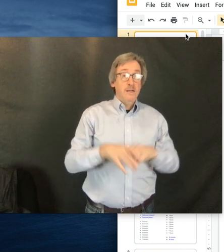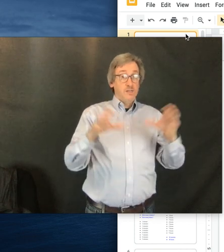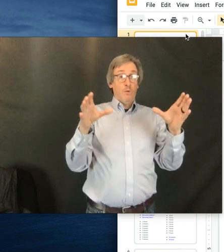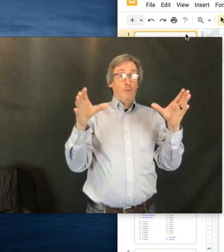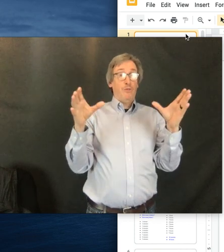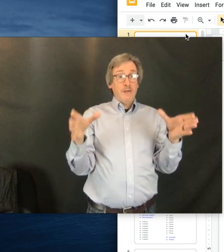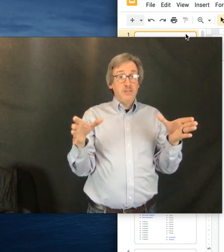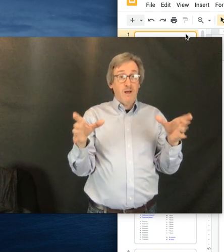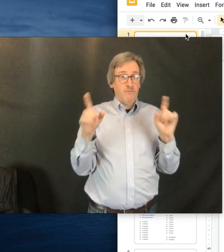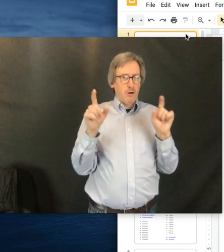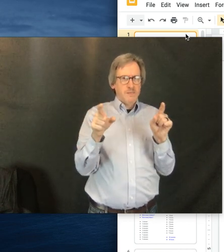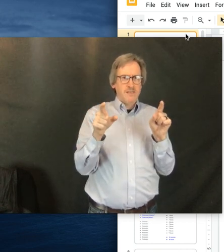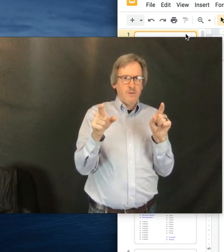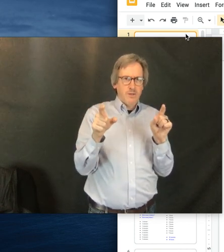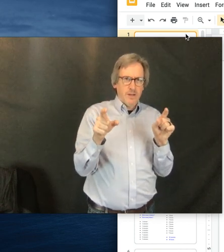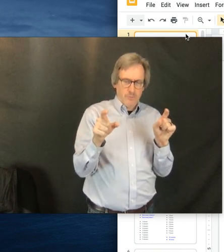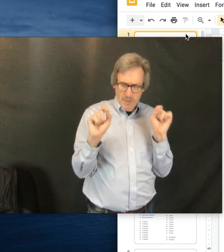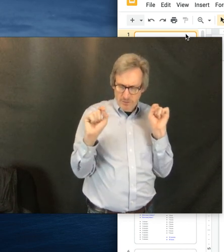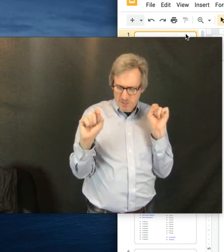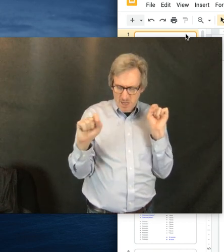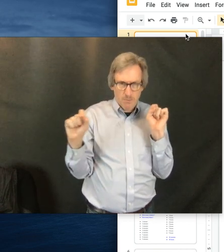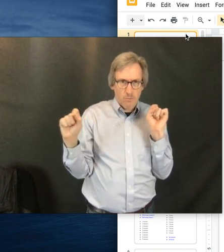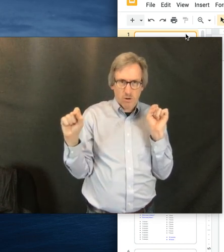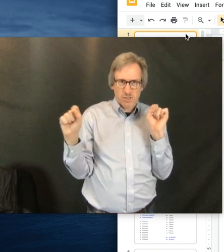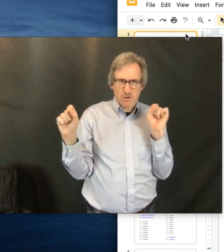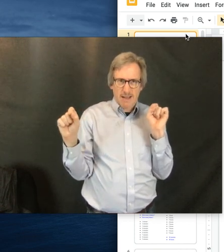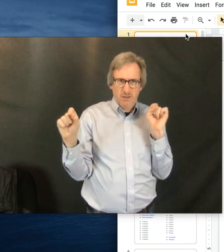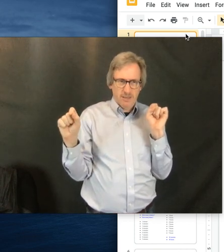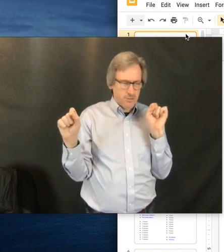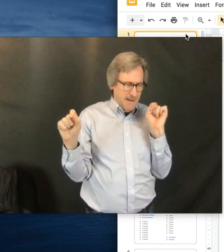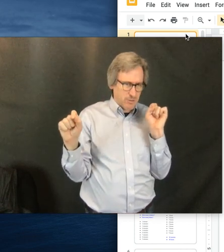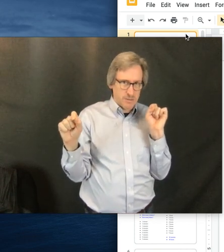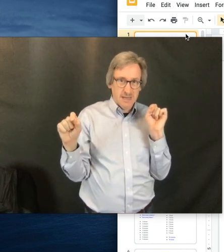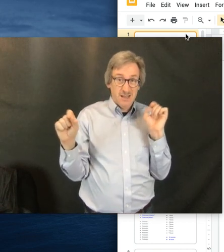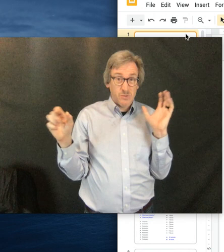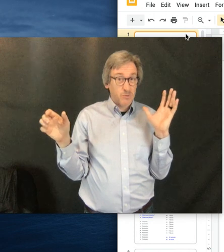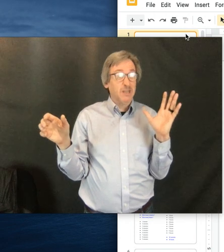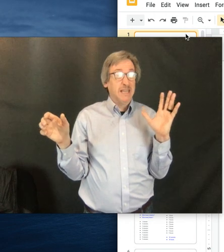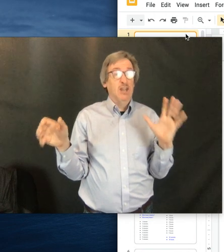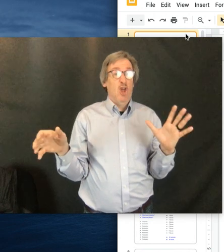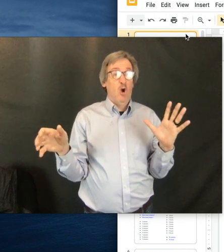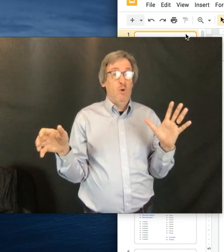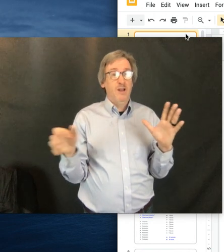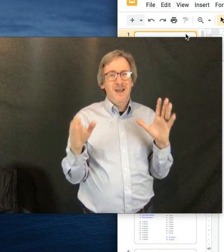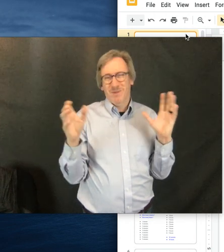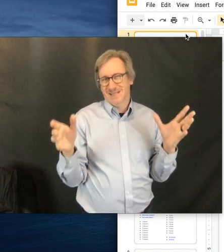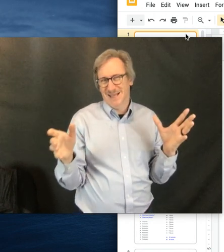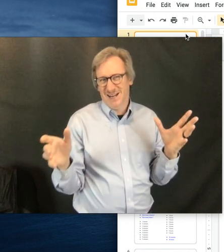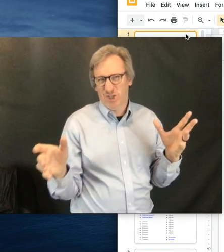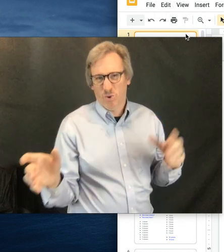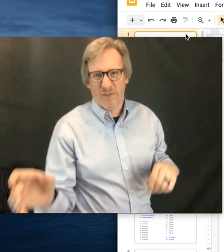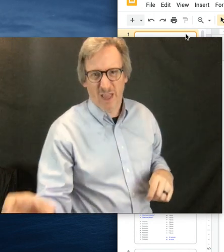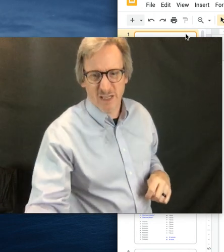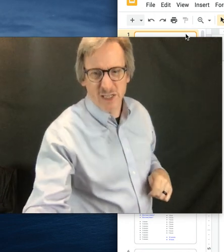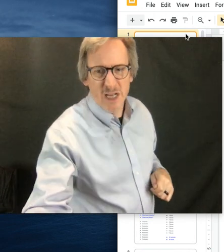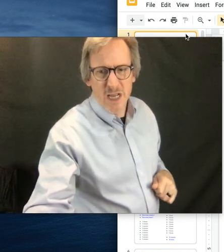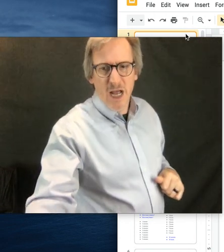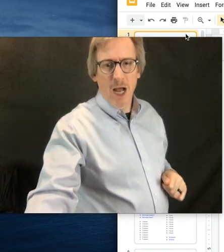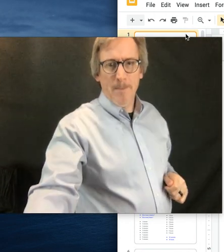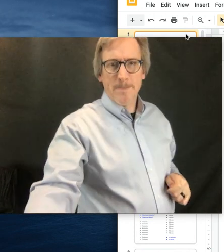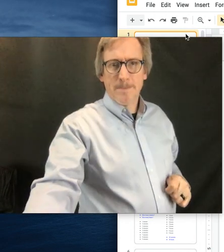Okay, so 312, we're almost done with Unit 3. There's a couple more straggling chapters. This one's a really long one, but it's a lot of short